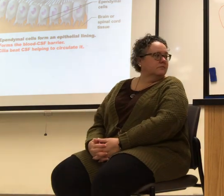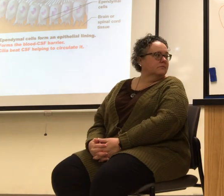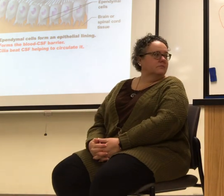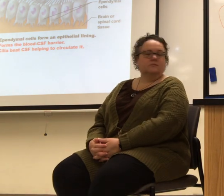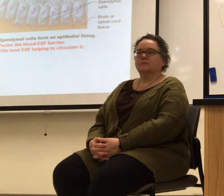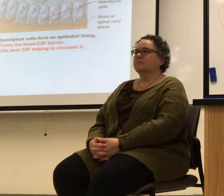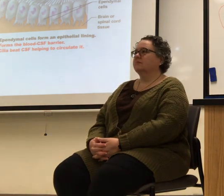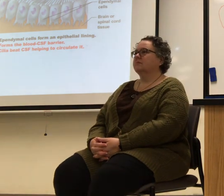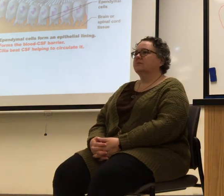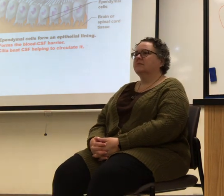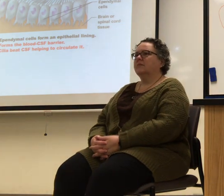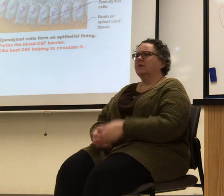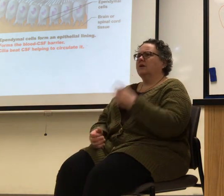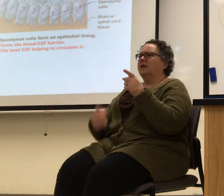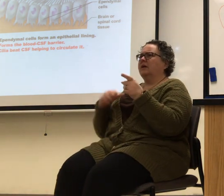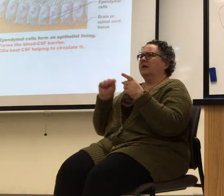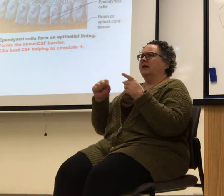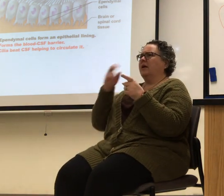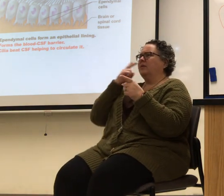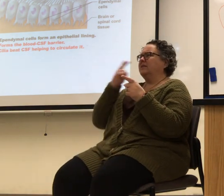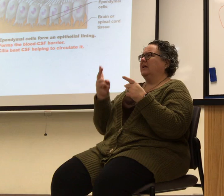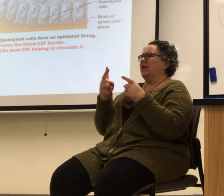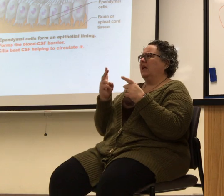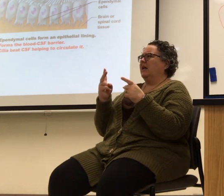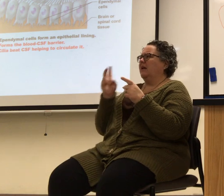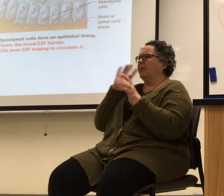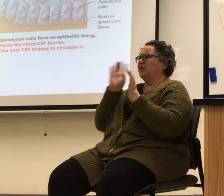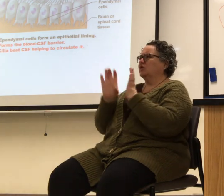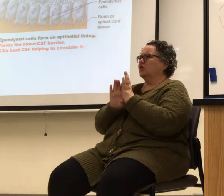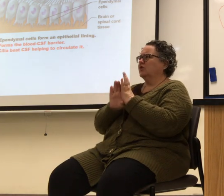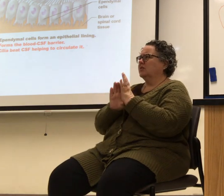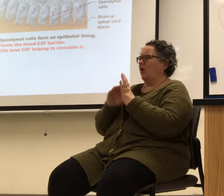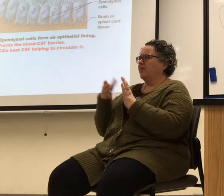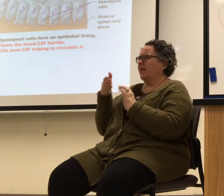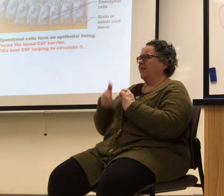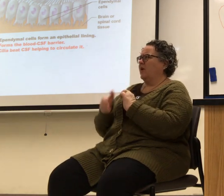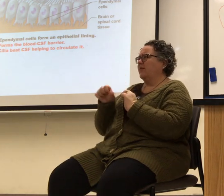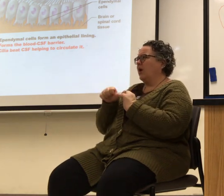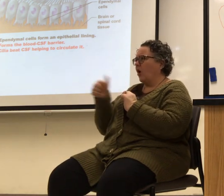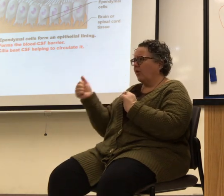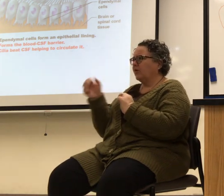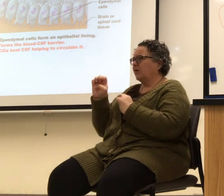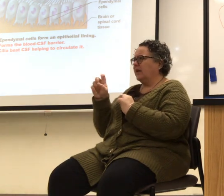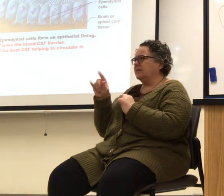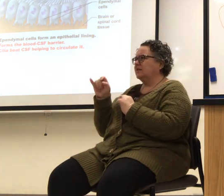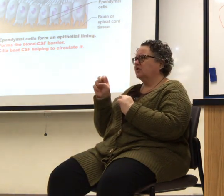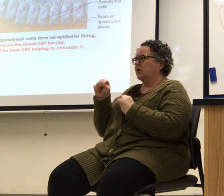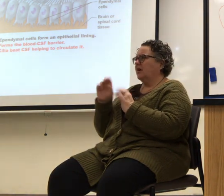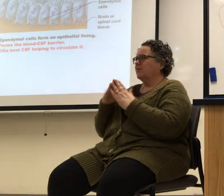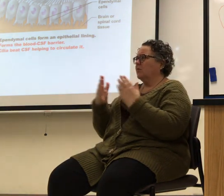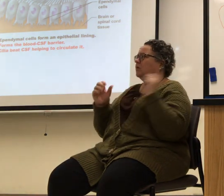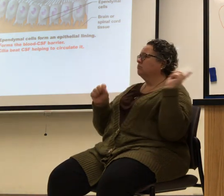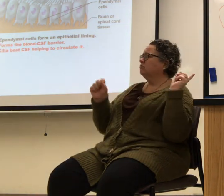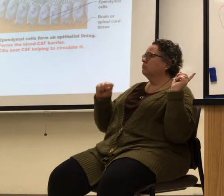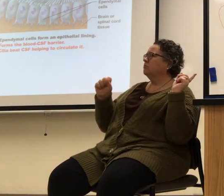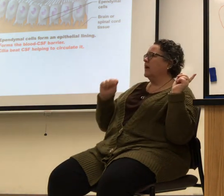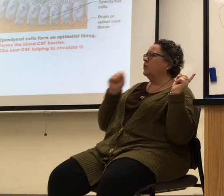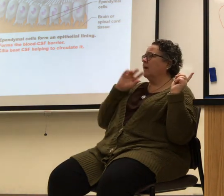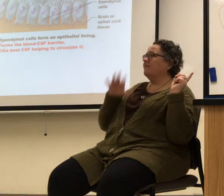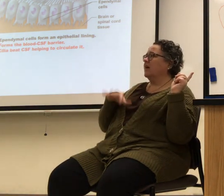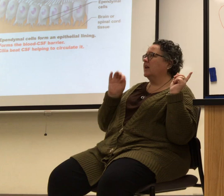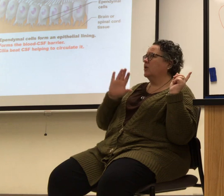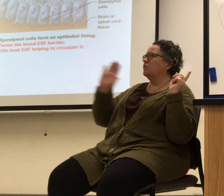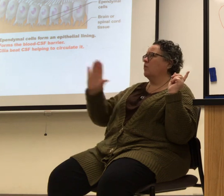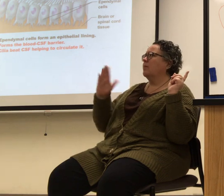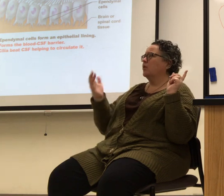Can I see the picture so I can look for it in the other editions of the book? Yeah, it's there. And you can look at this later and find it in your edition.